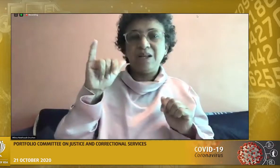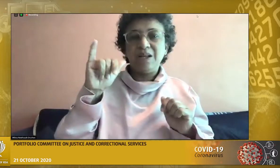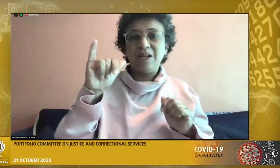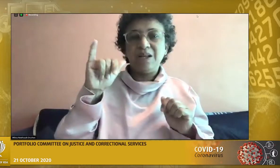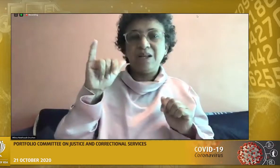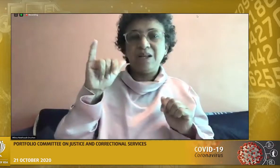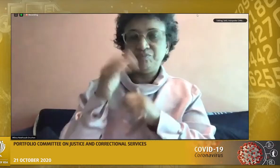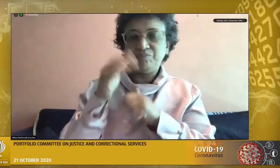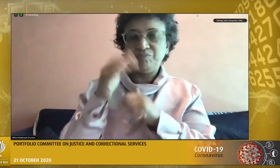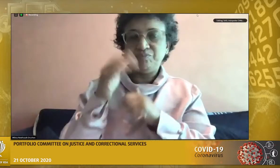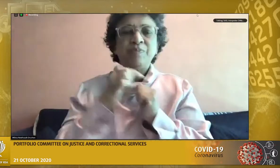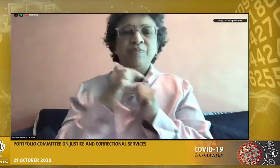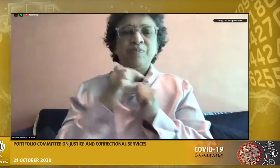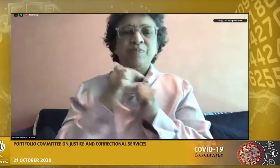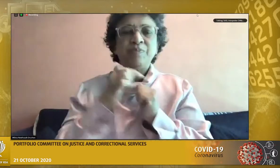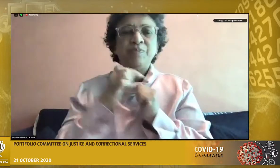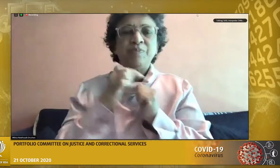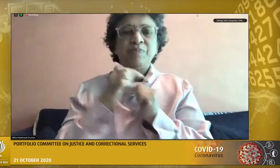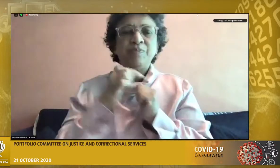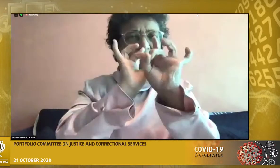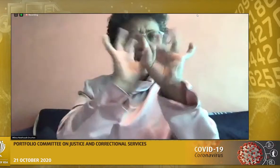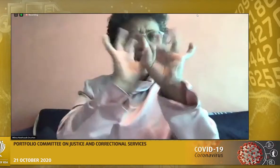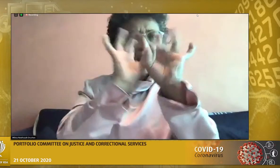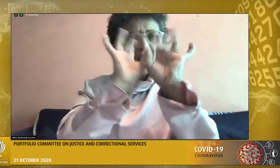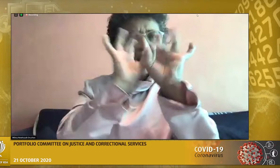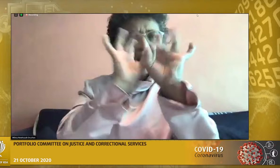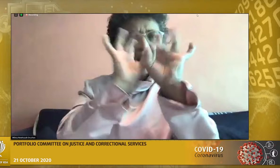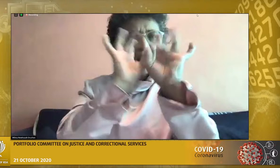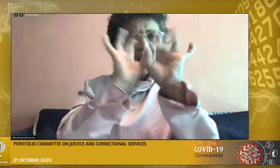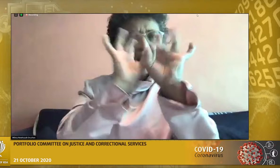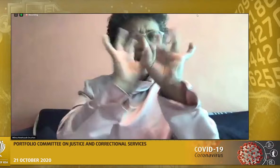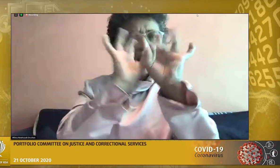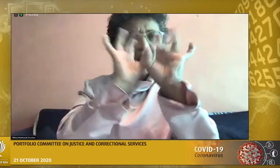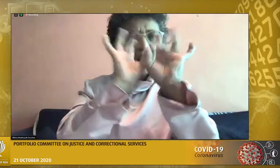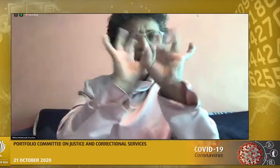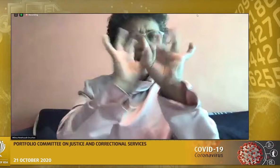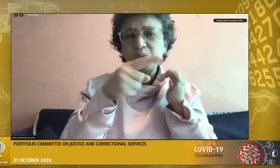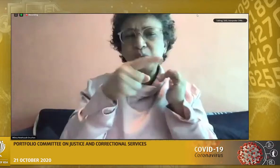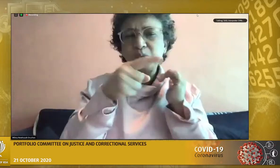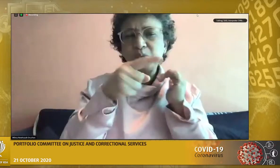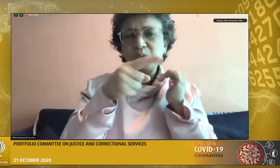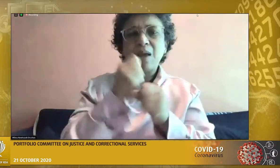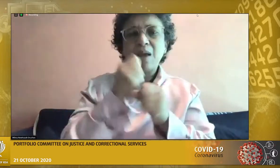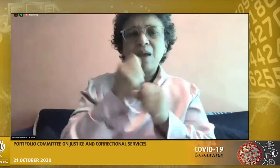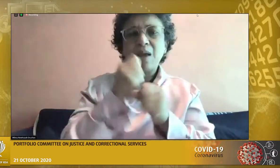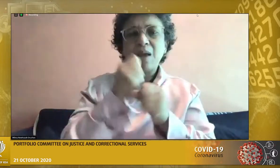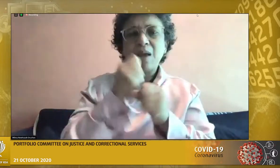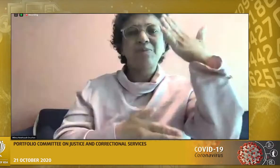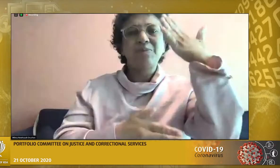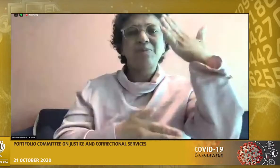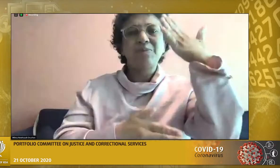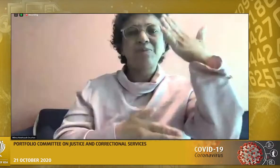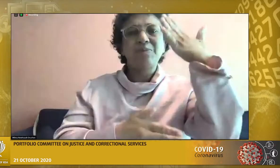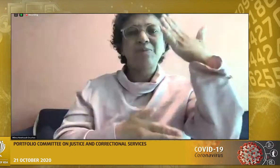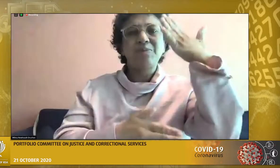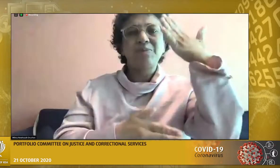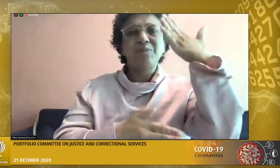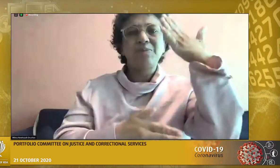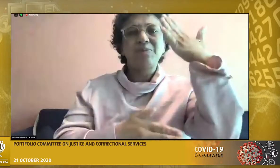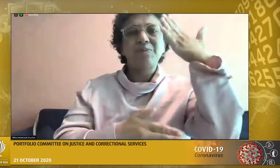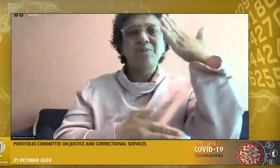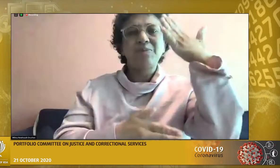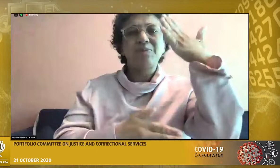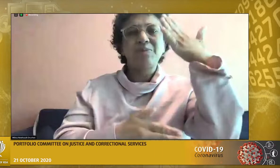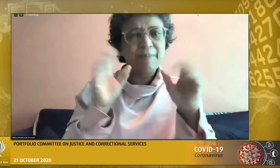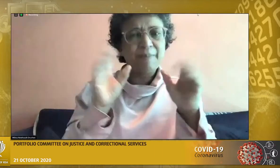Yeah, thank you, Lisa Vetten, and your organizations for the presentation. I wasn't very clear about what you were